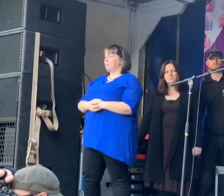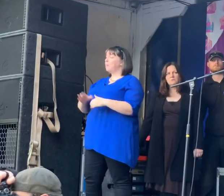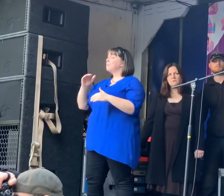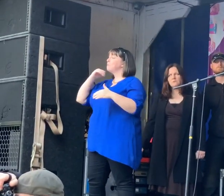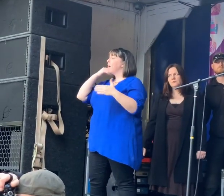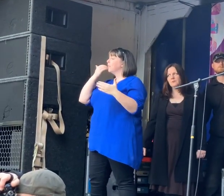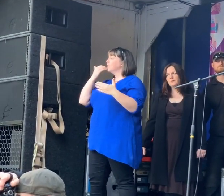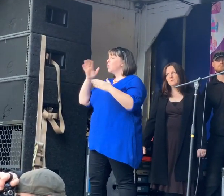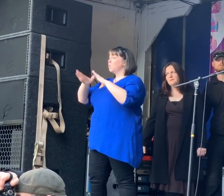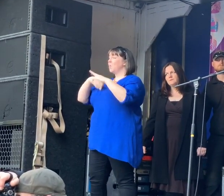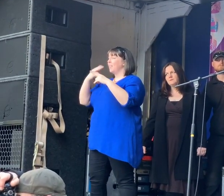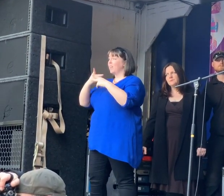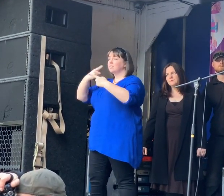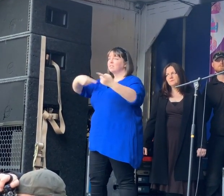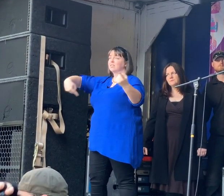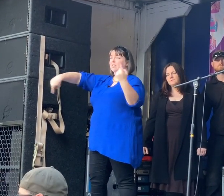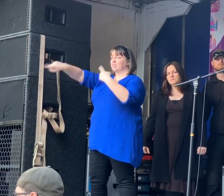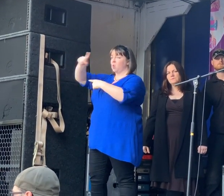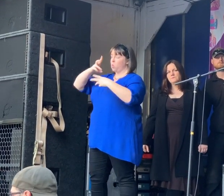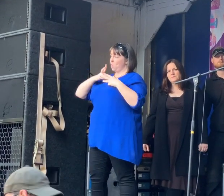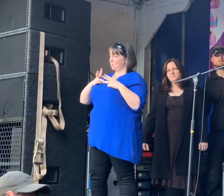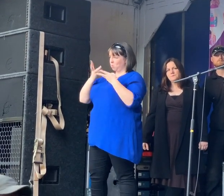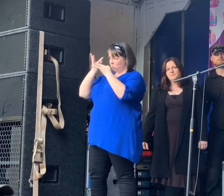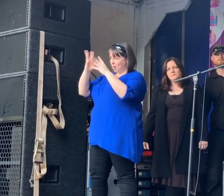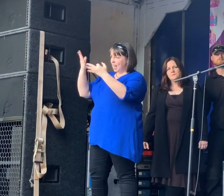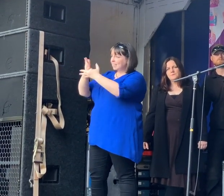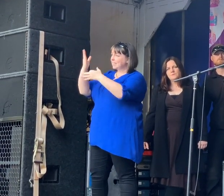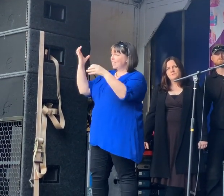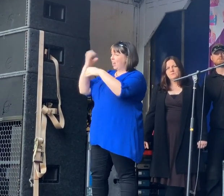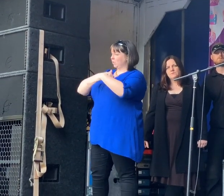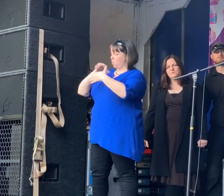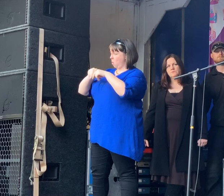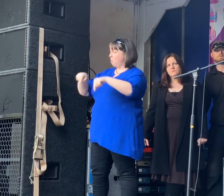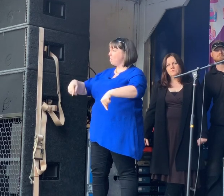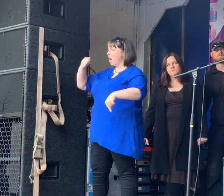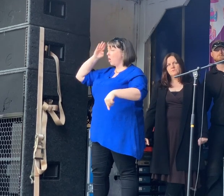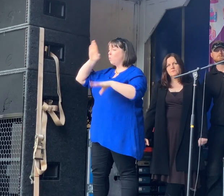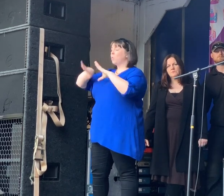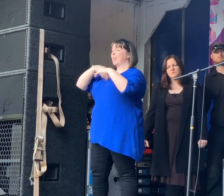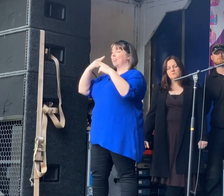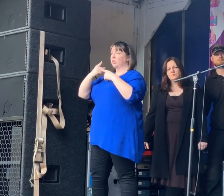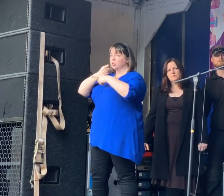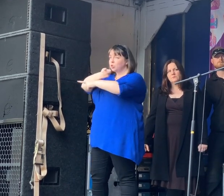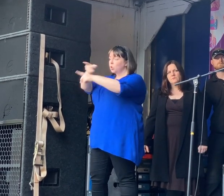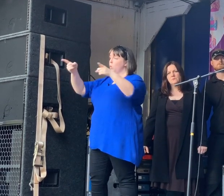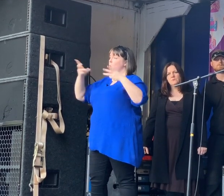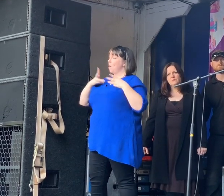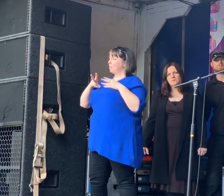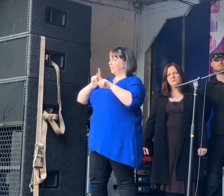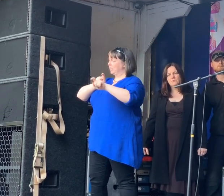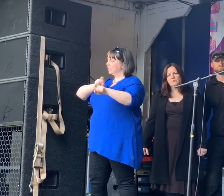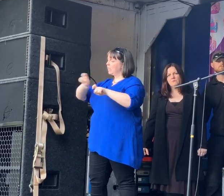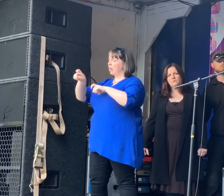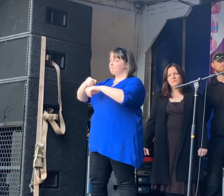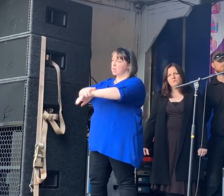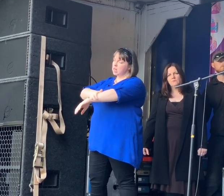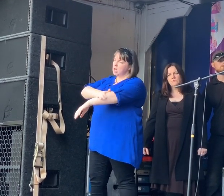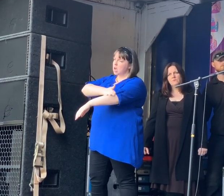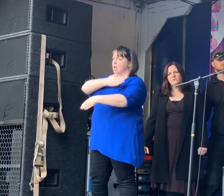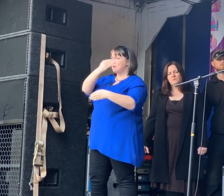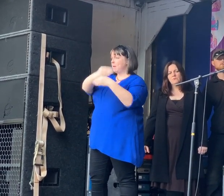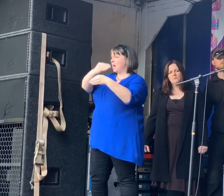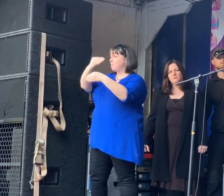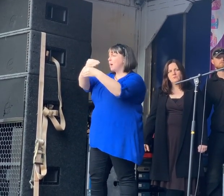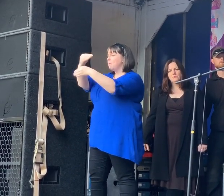Because without you, women will not access care at home in Ireland. Without you, women will face a long list of barriers